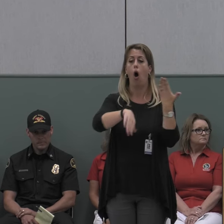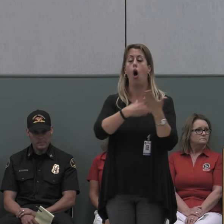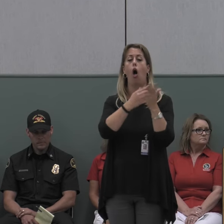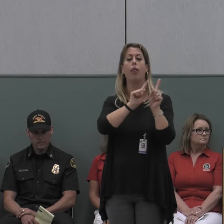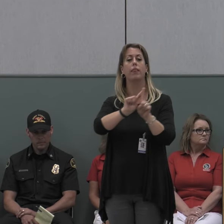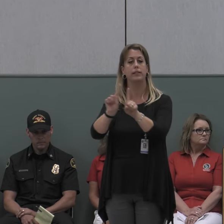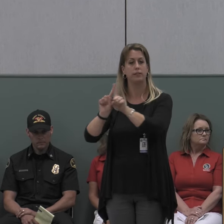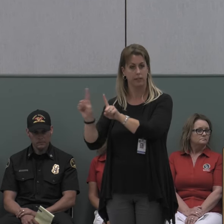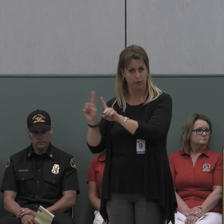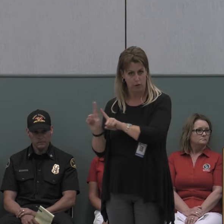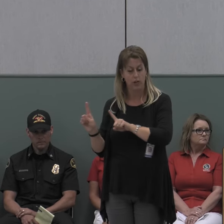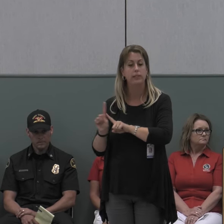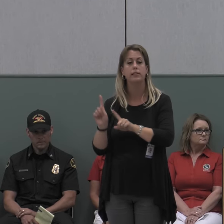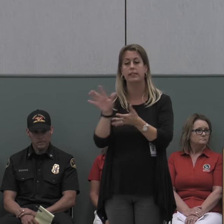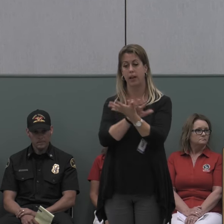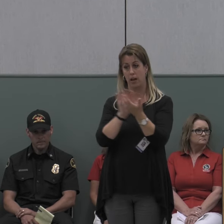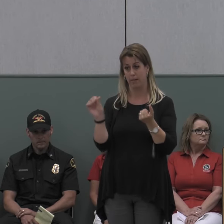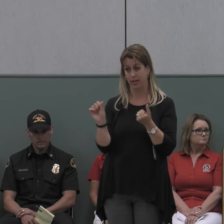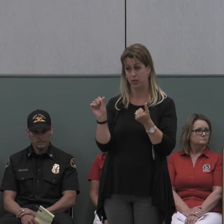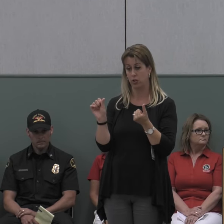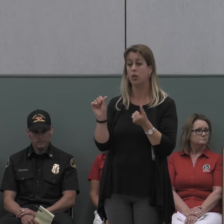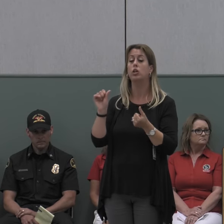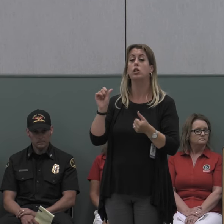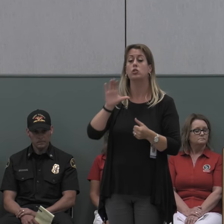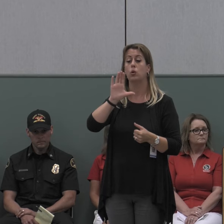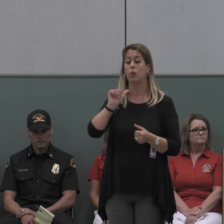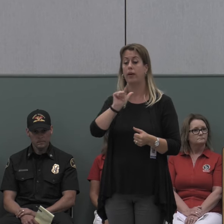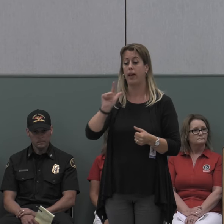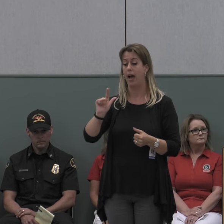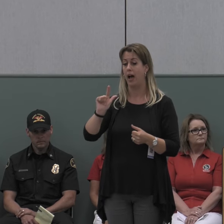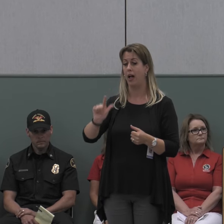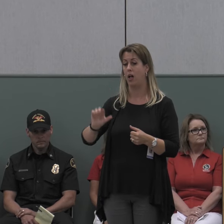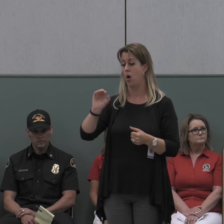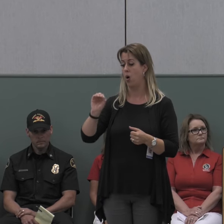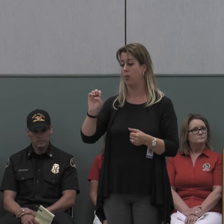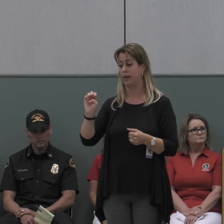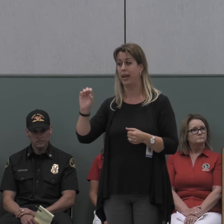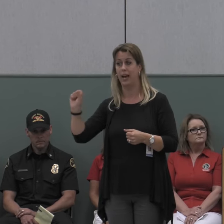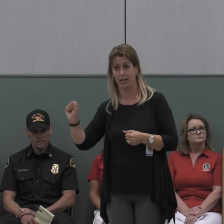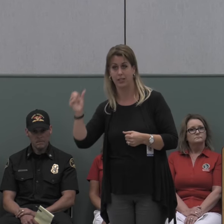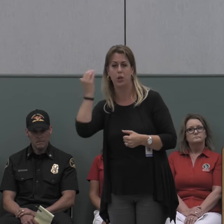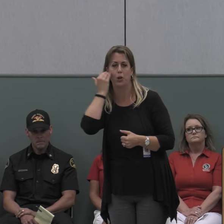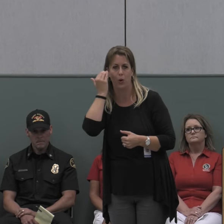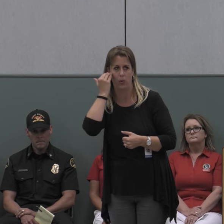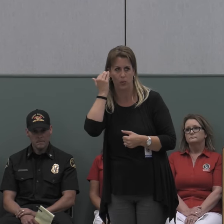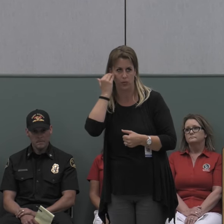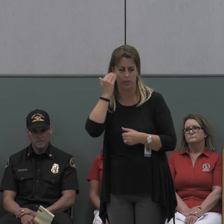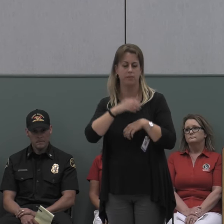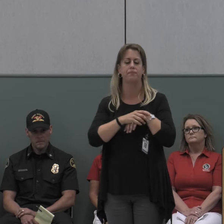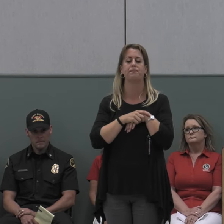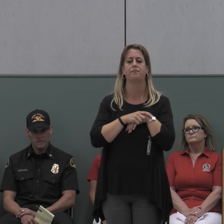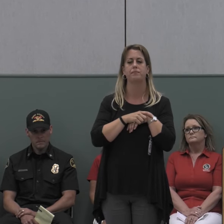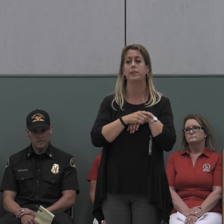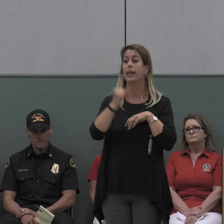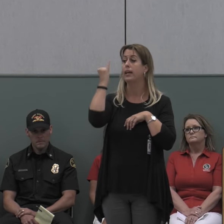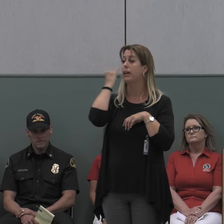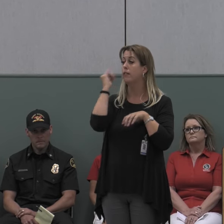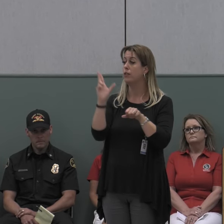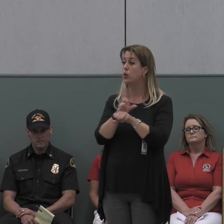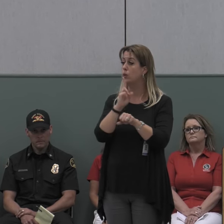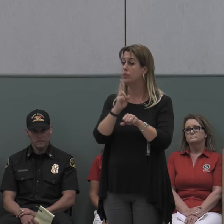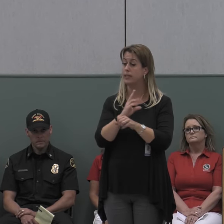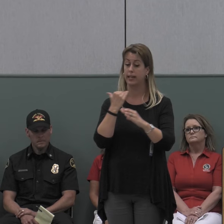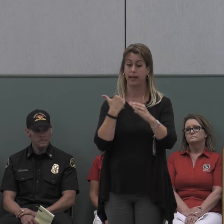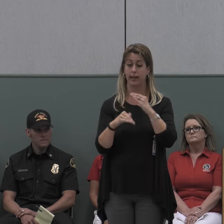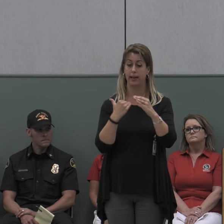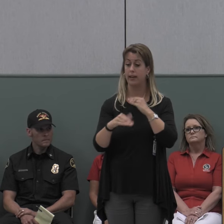Cal OES, all right? However, if you're using an email and